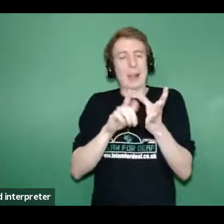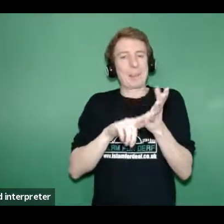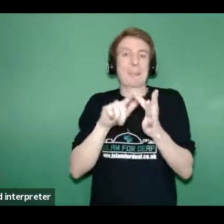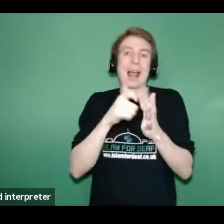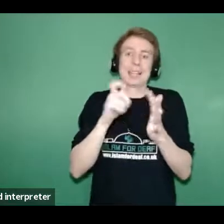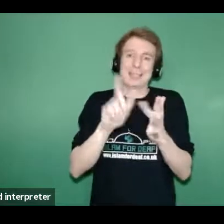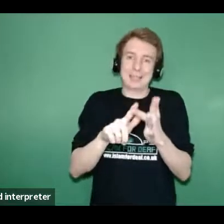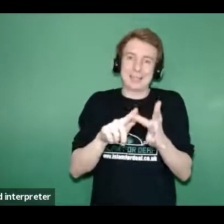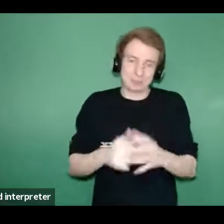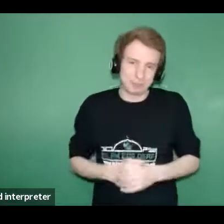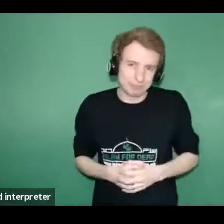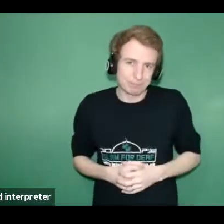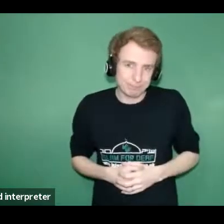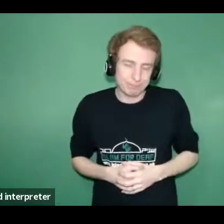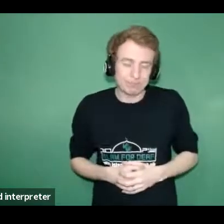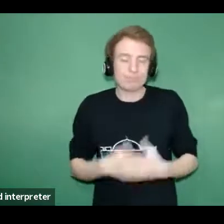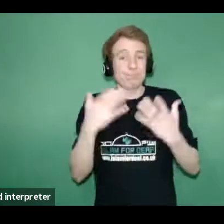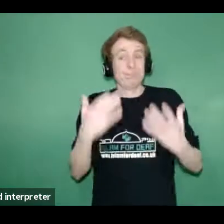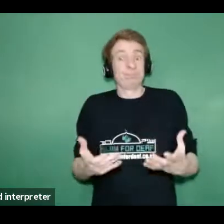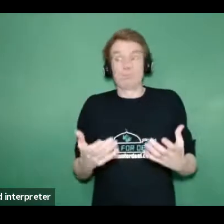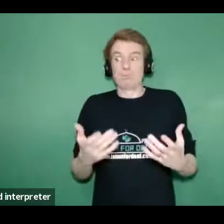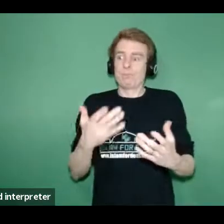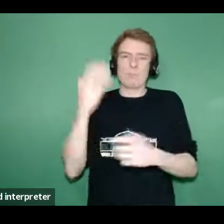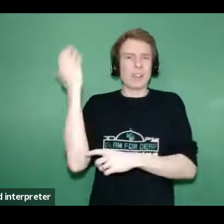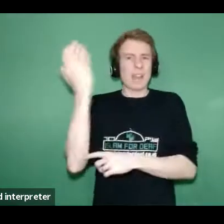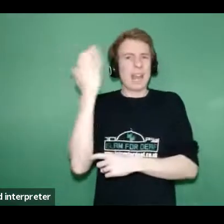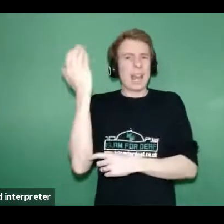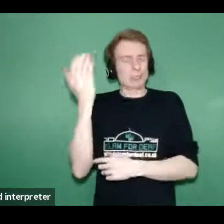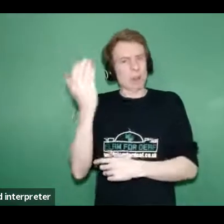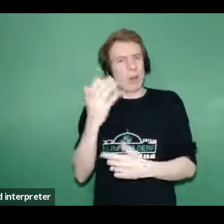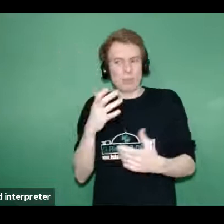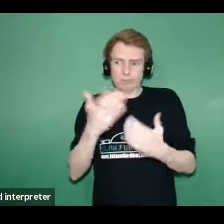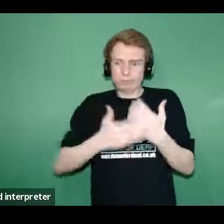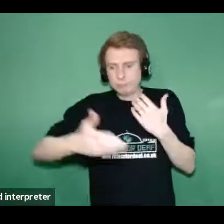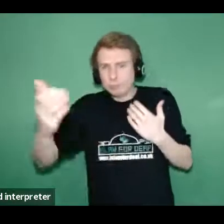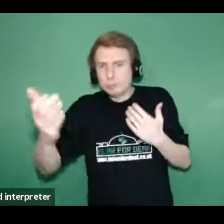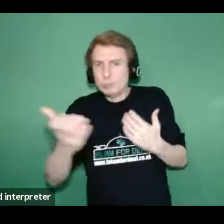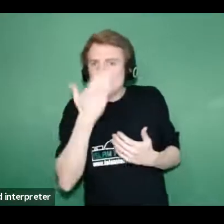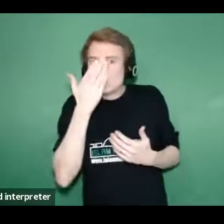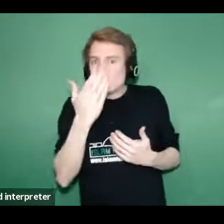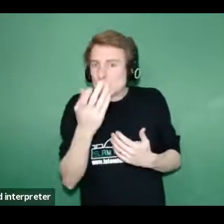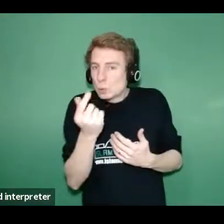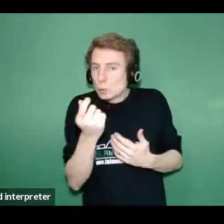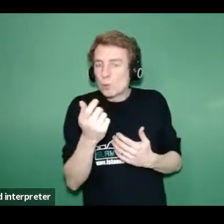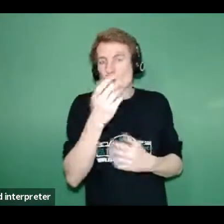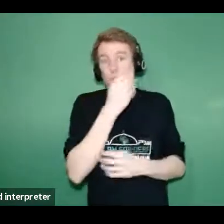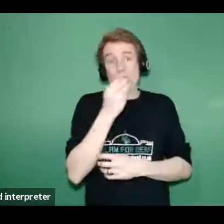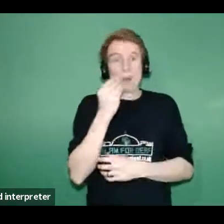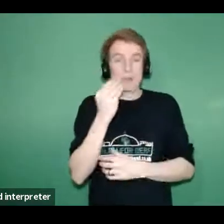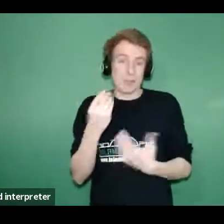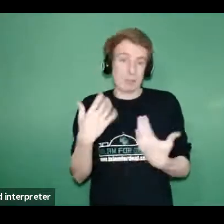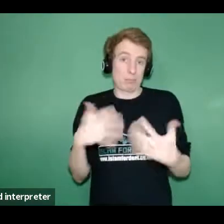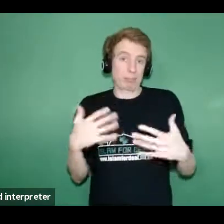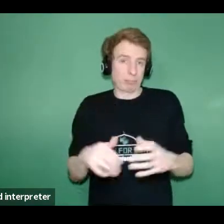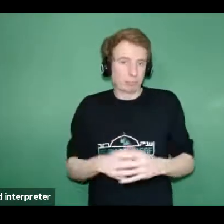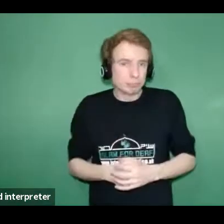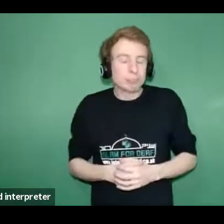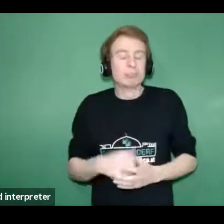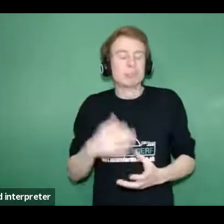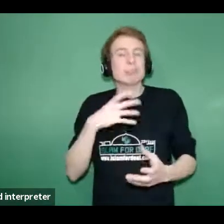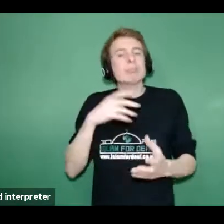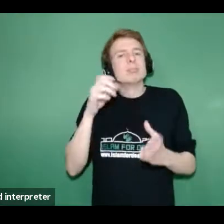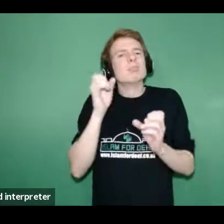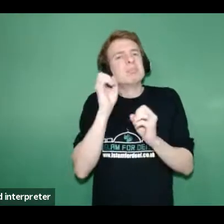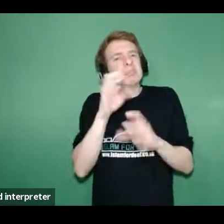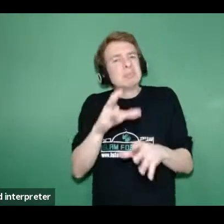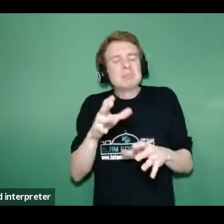Ramadan, and he's giving us a lecture tonight with the topic of how to increase our faith during the holy month.